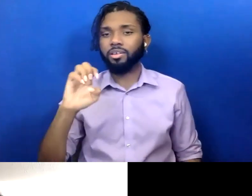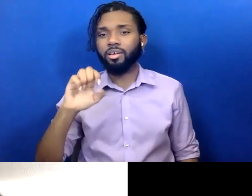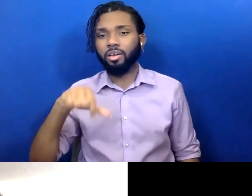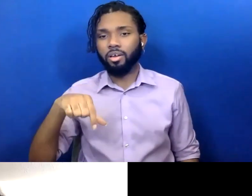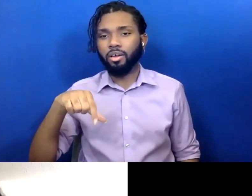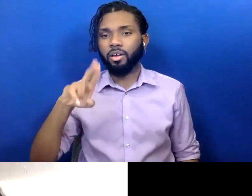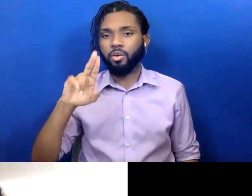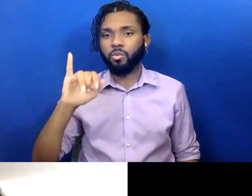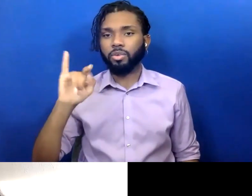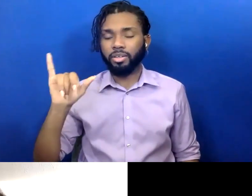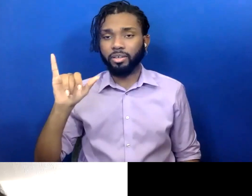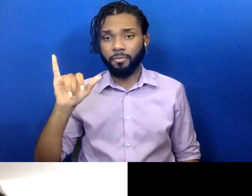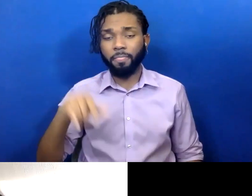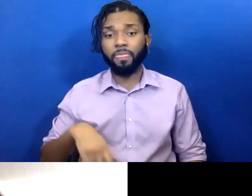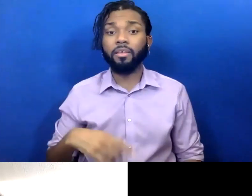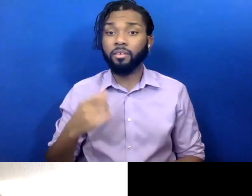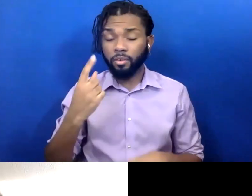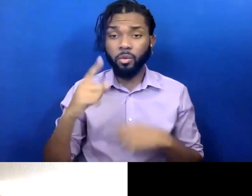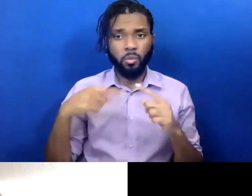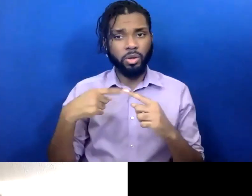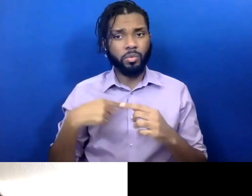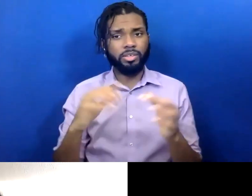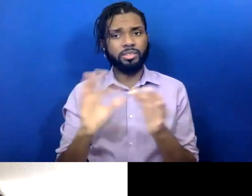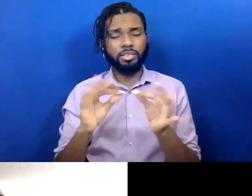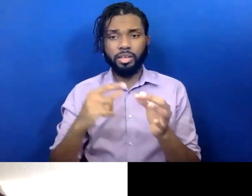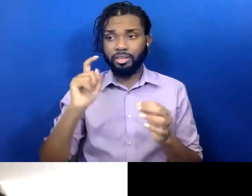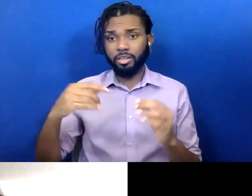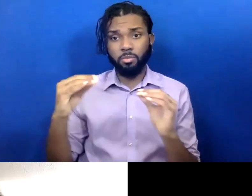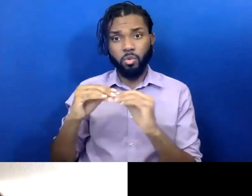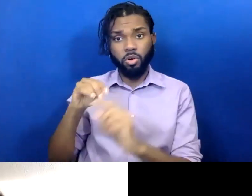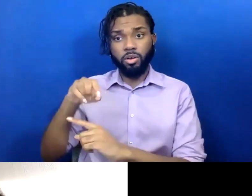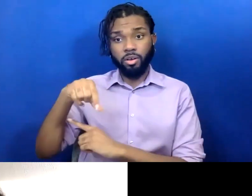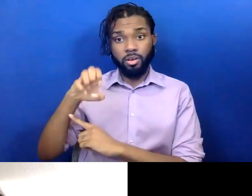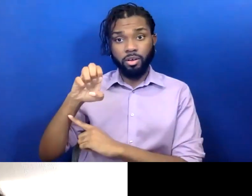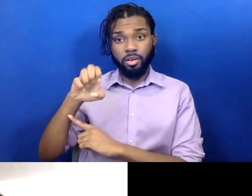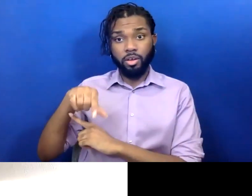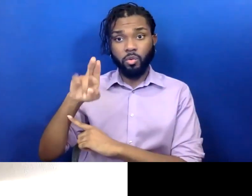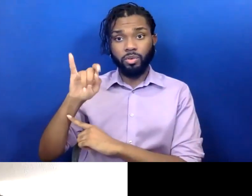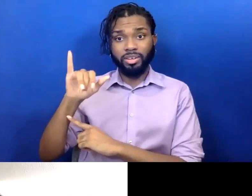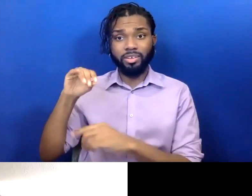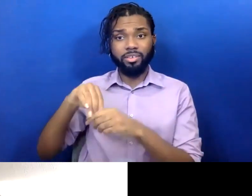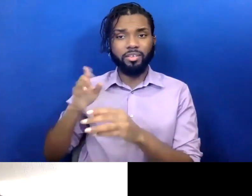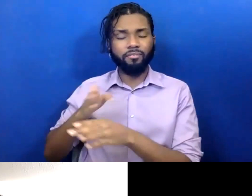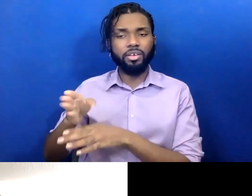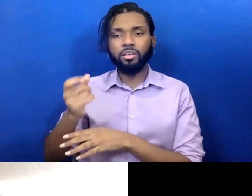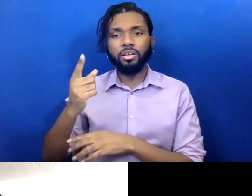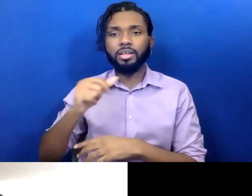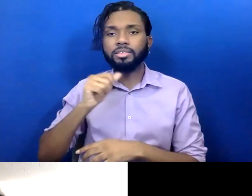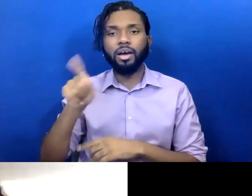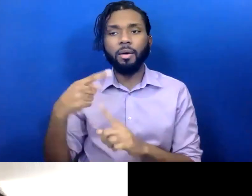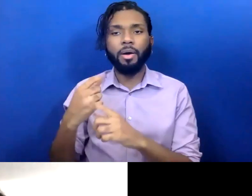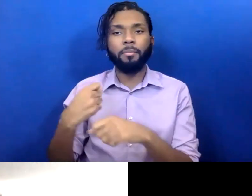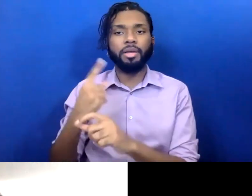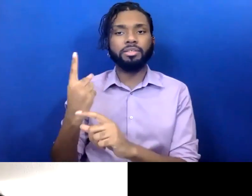saying that there needs to be efforts to create more equity in the field, it's not just about making something visible, but it's